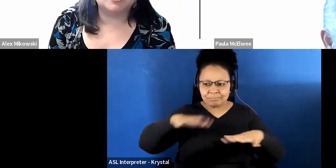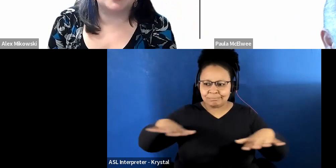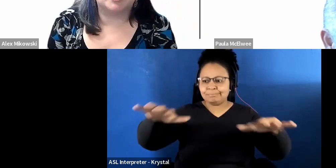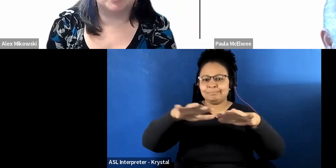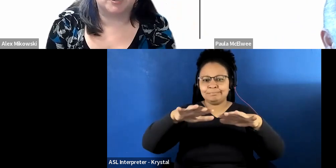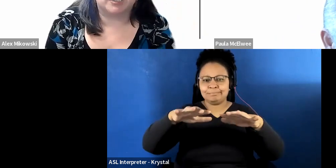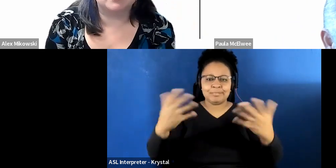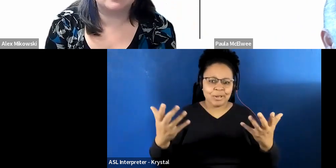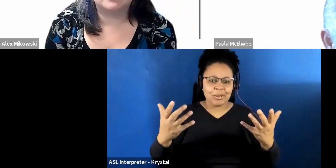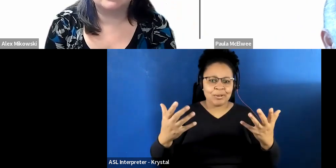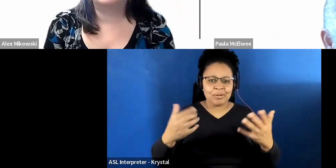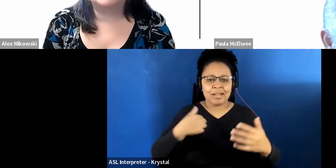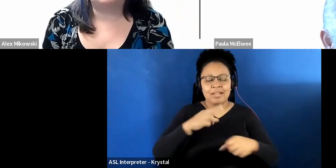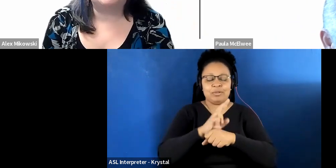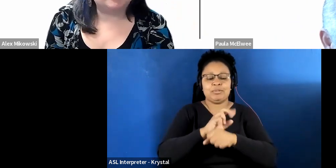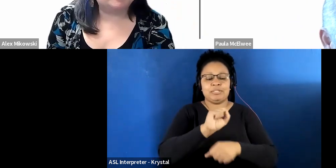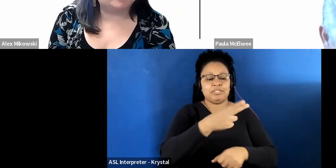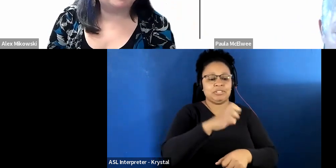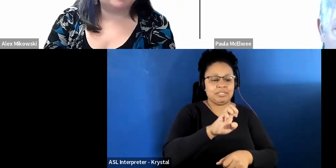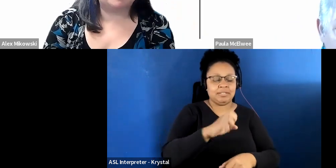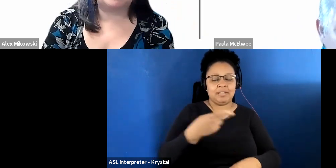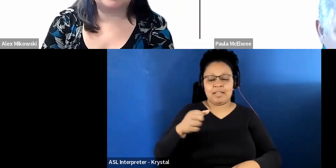who uses she, her pronouns.